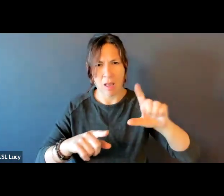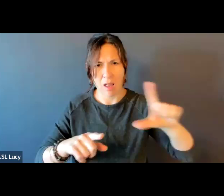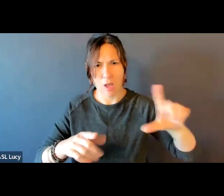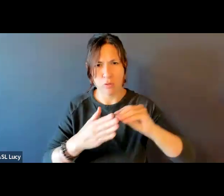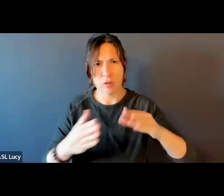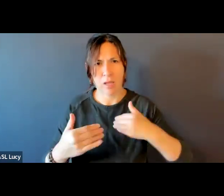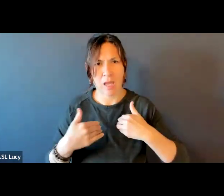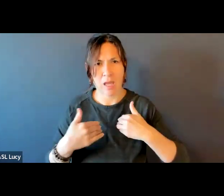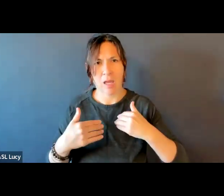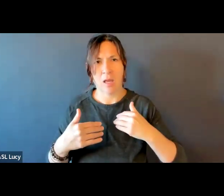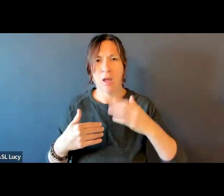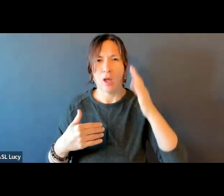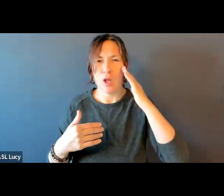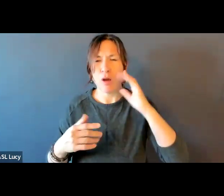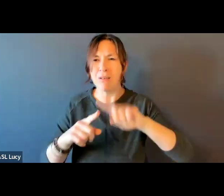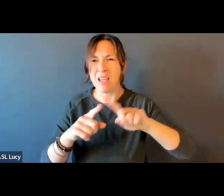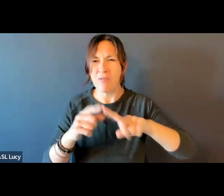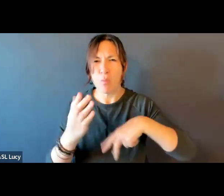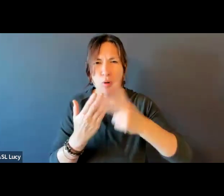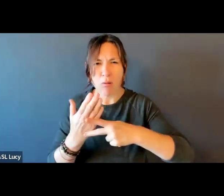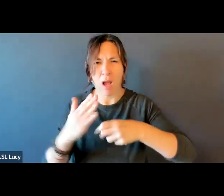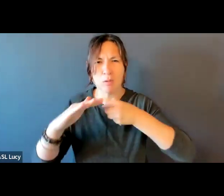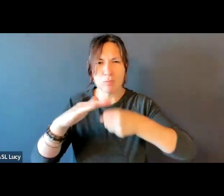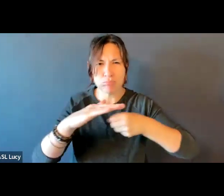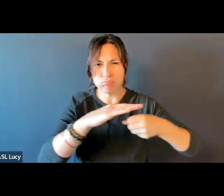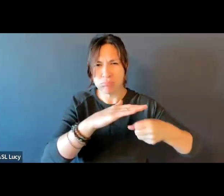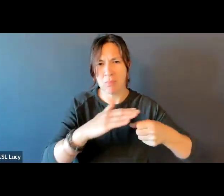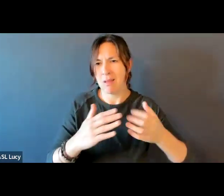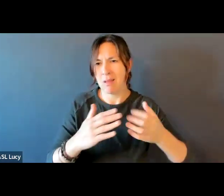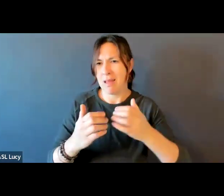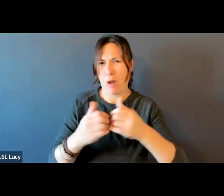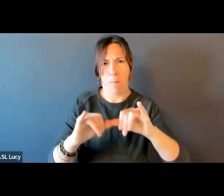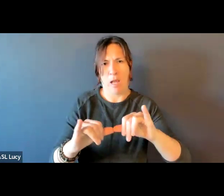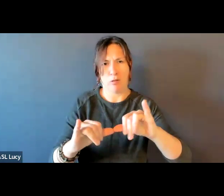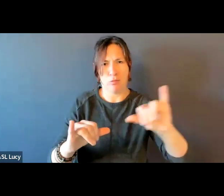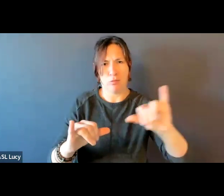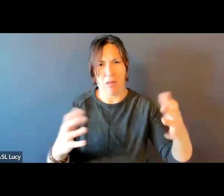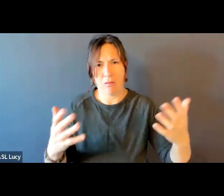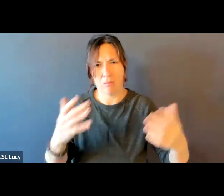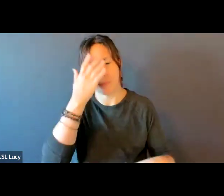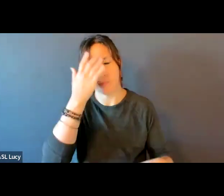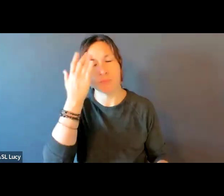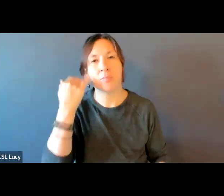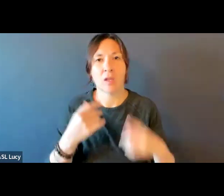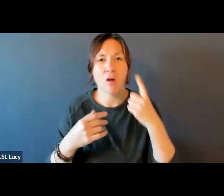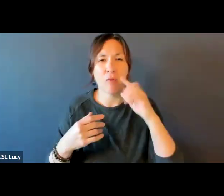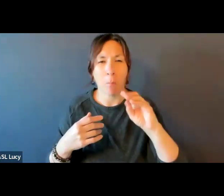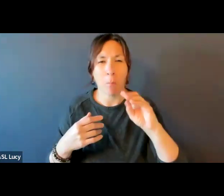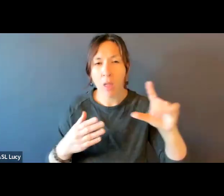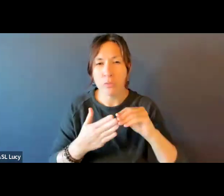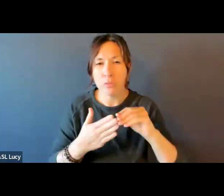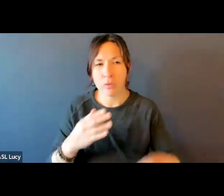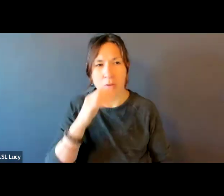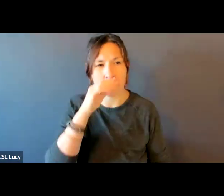put into different programs? What are the metrics to quantify the progress of this particular population? Específicamente cuando